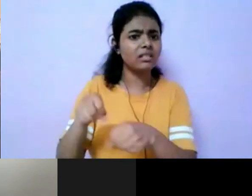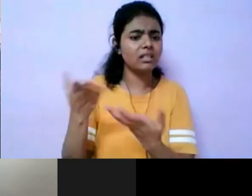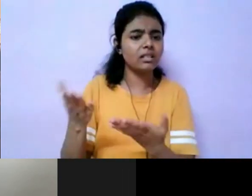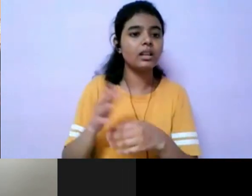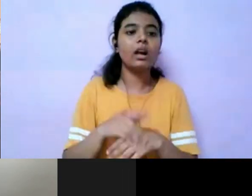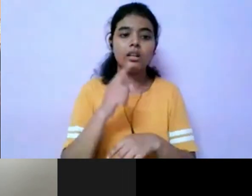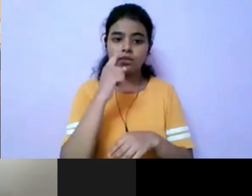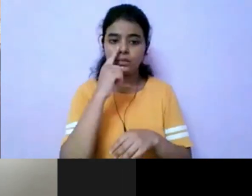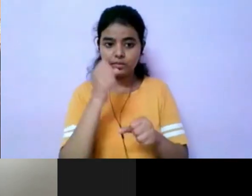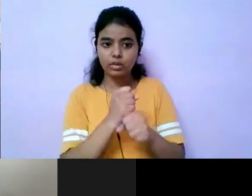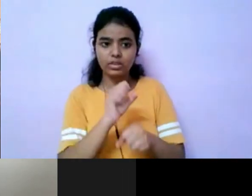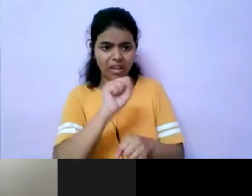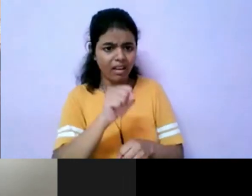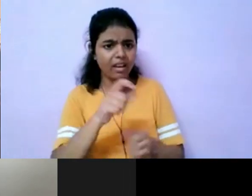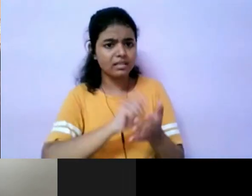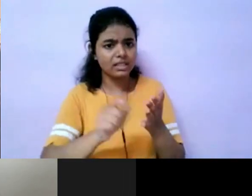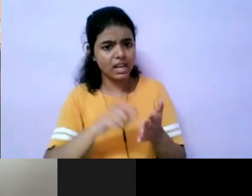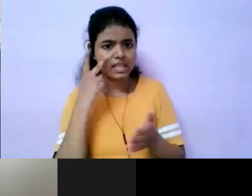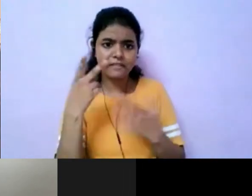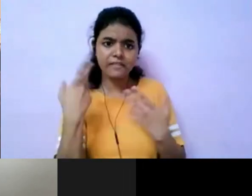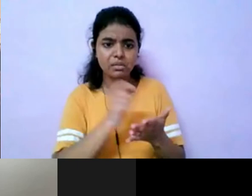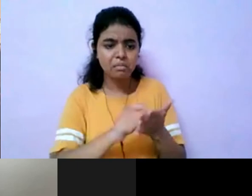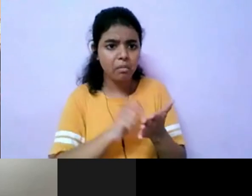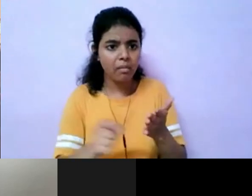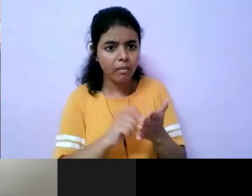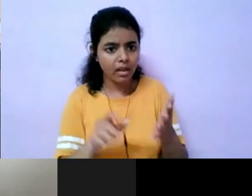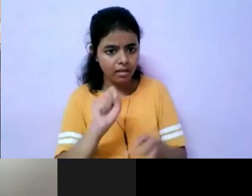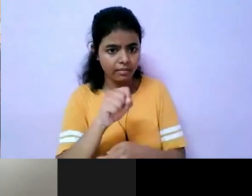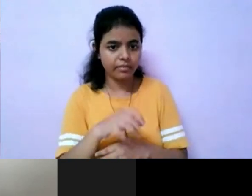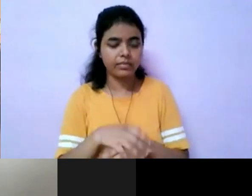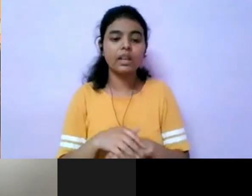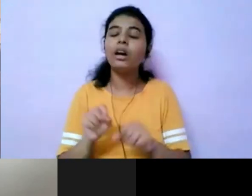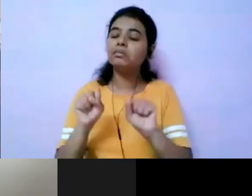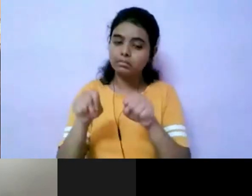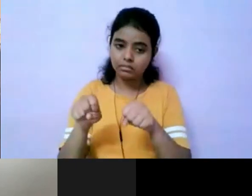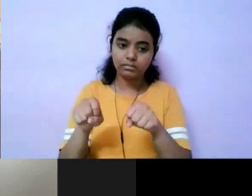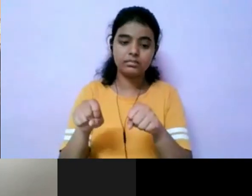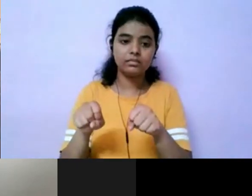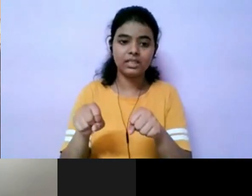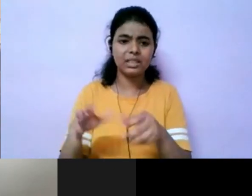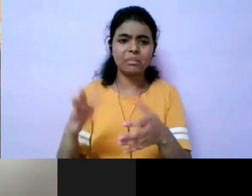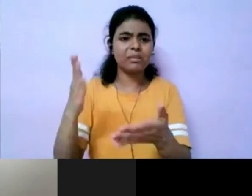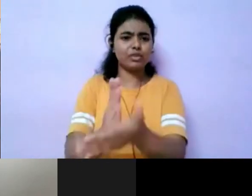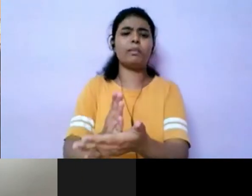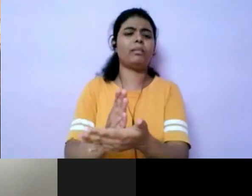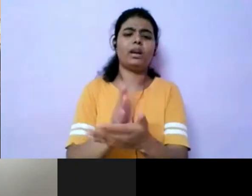extensively about it. Really, yeah. Extensively. Yeah. Yeah, you know, I mean, so there's no rest, right?